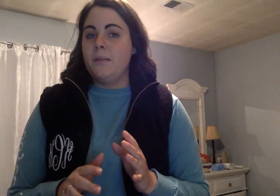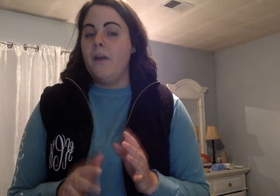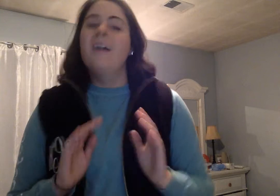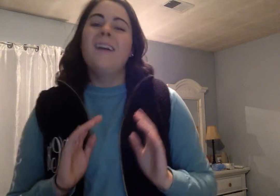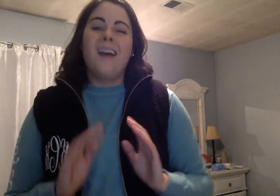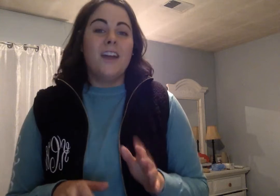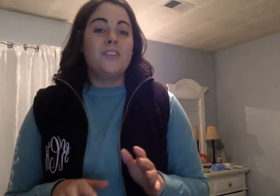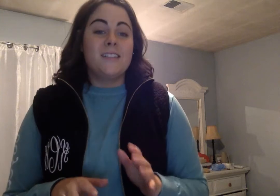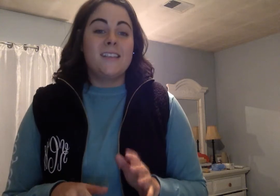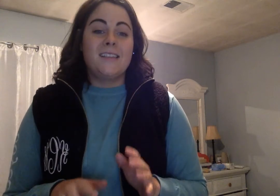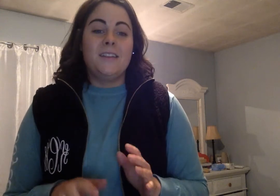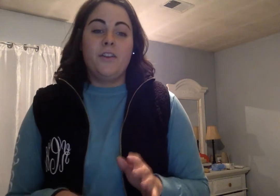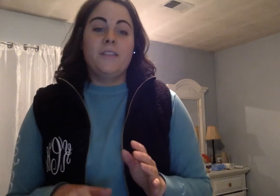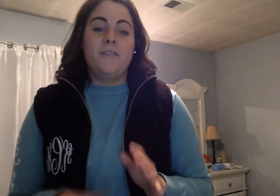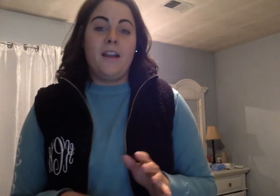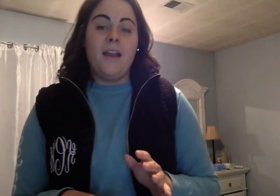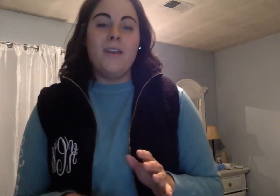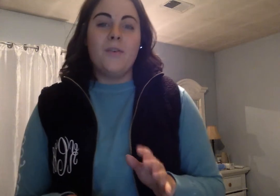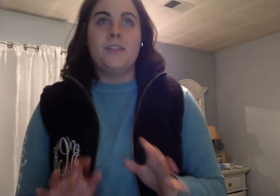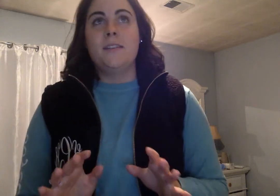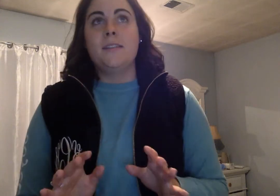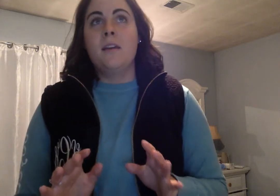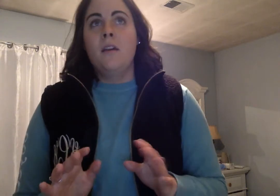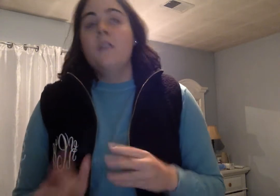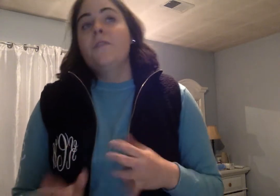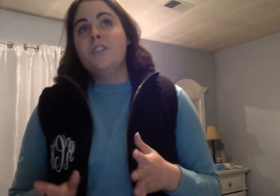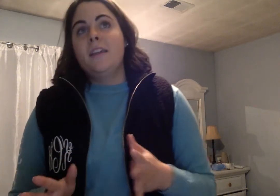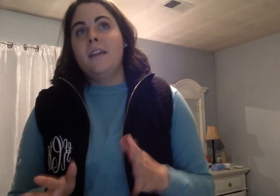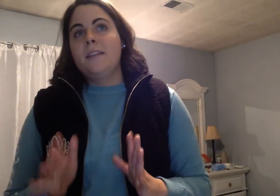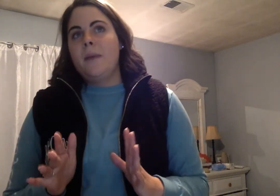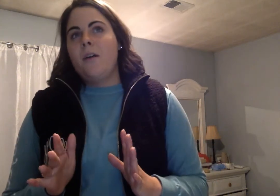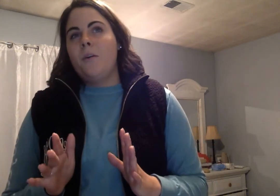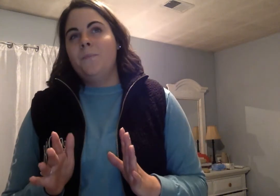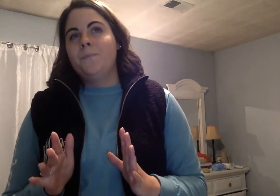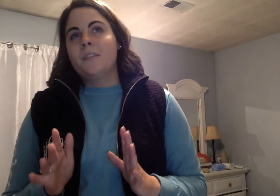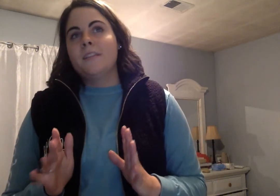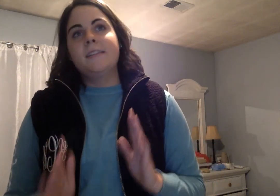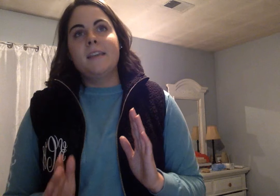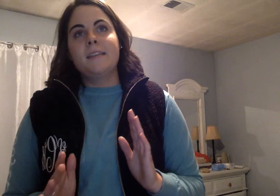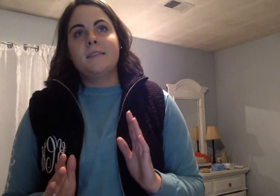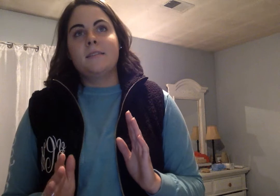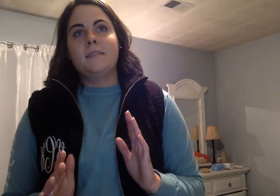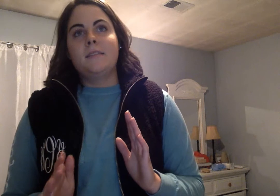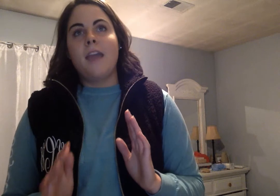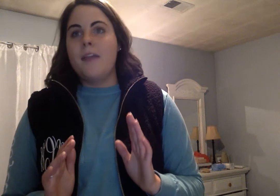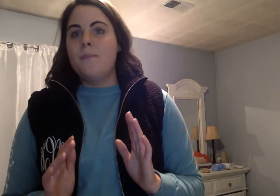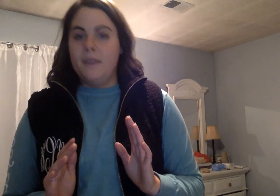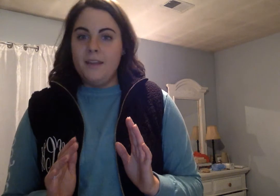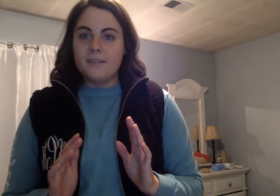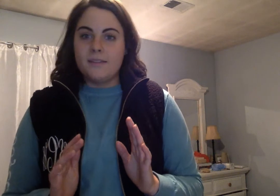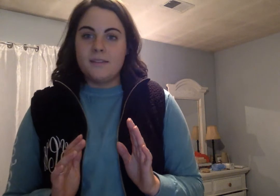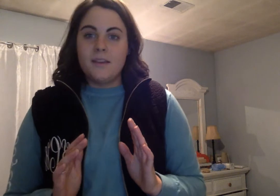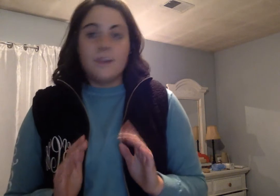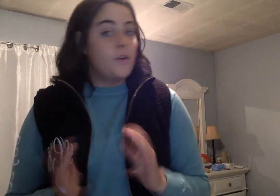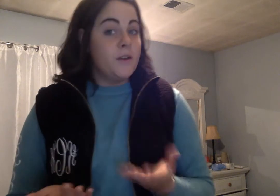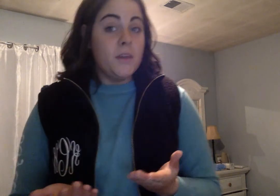about 160 degrees Fahrenheit, which is, for chicken, it's about 6 to 8 minutes. So it really